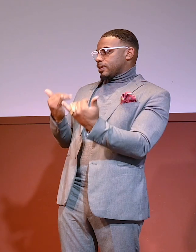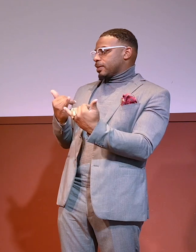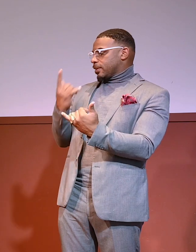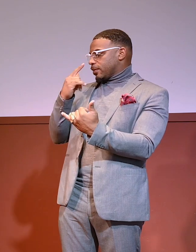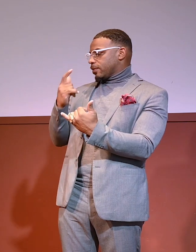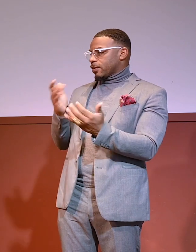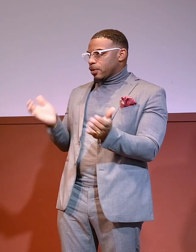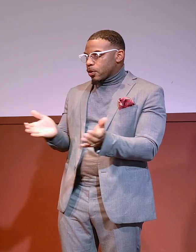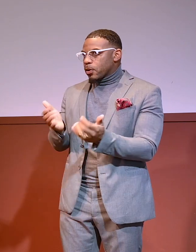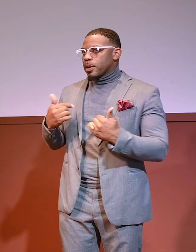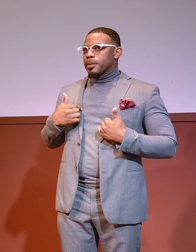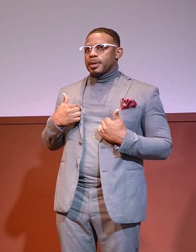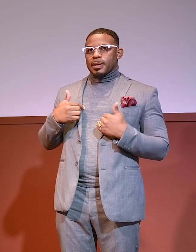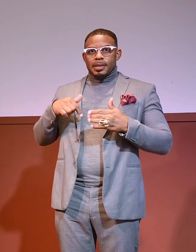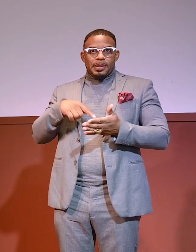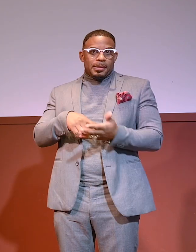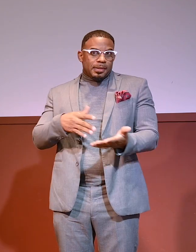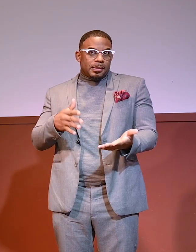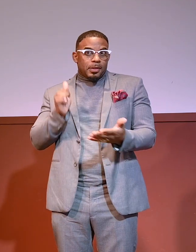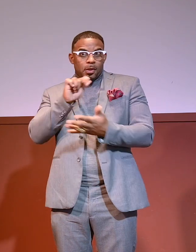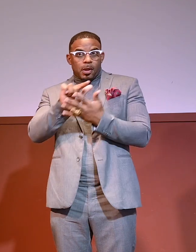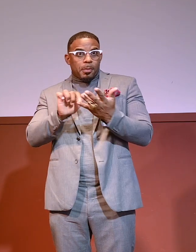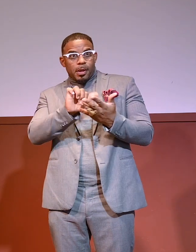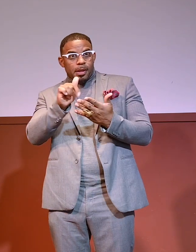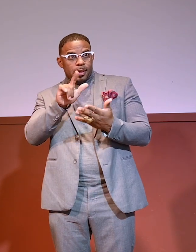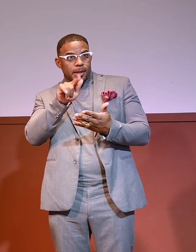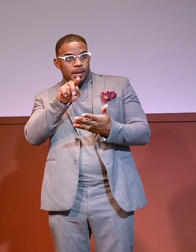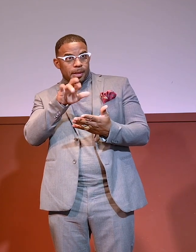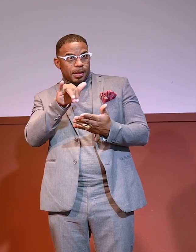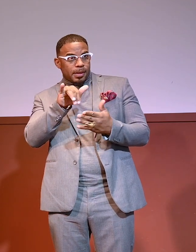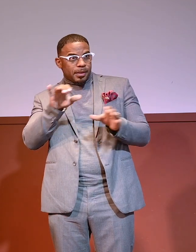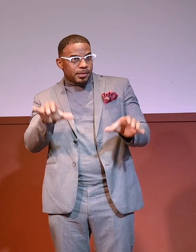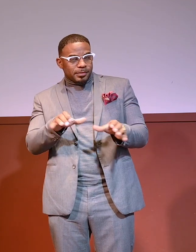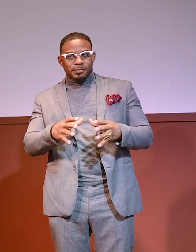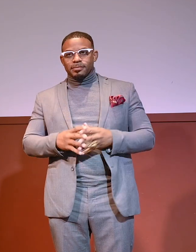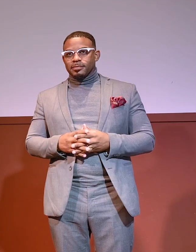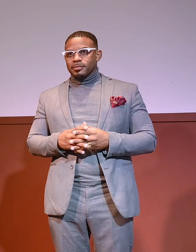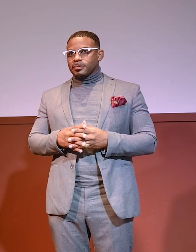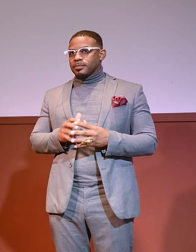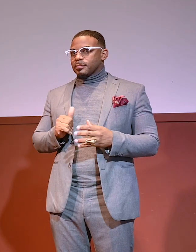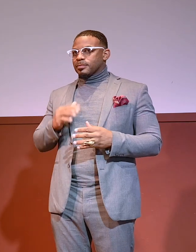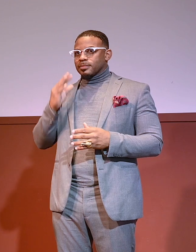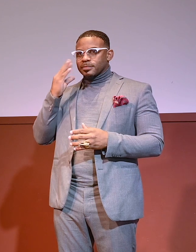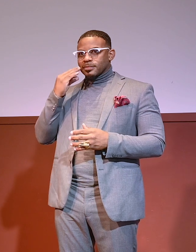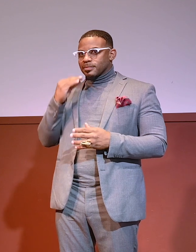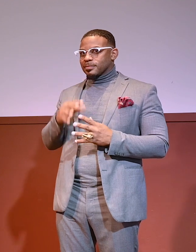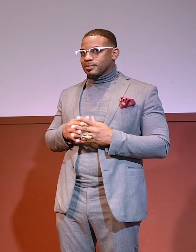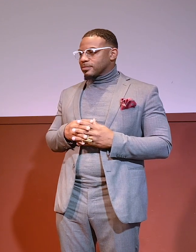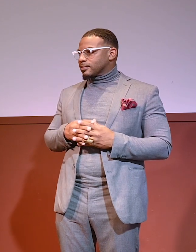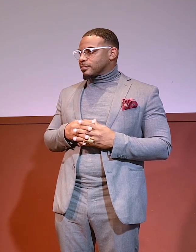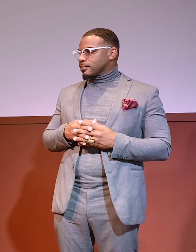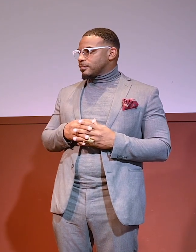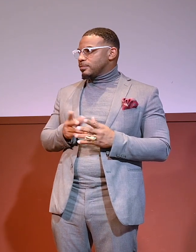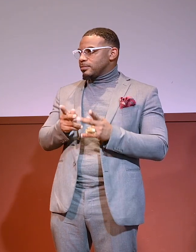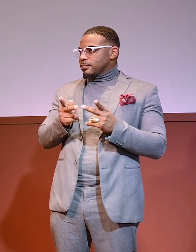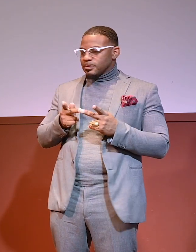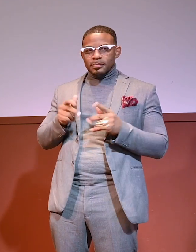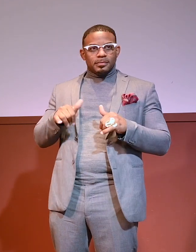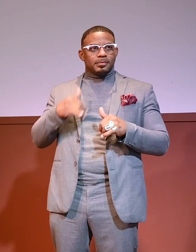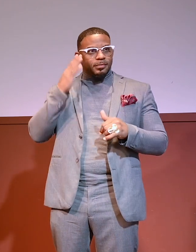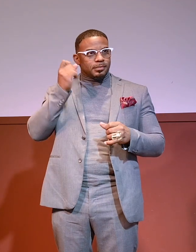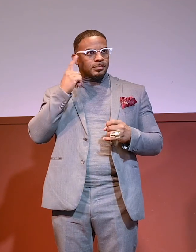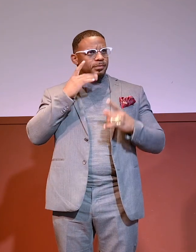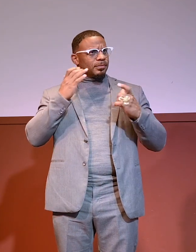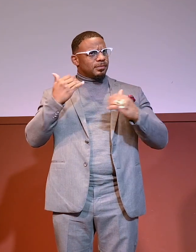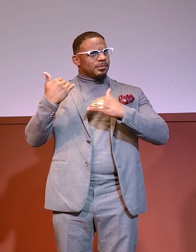for encouraging me in this and all of my other literary endeavors. As for this position, I understand that